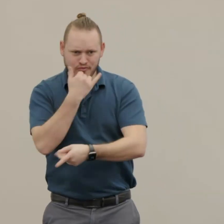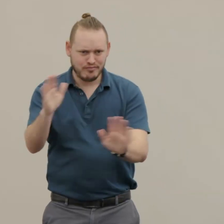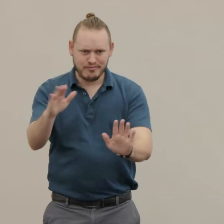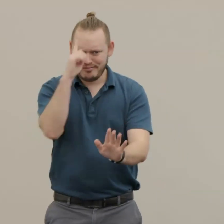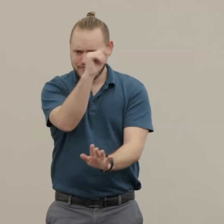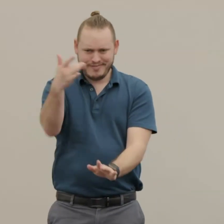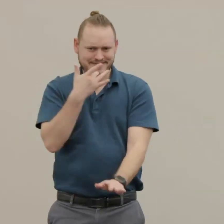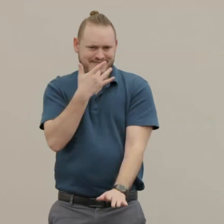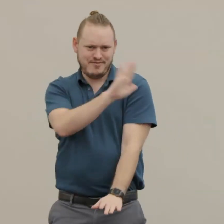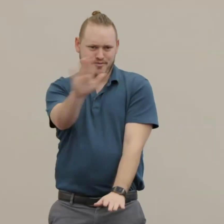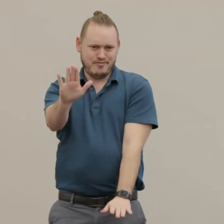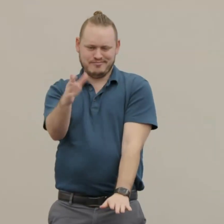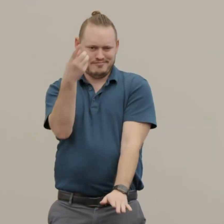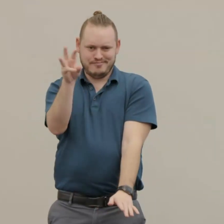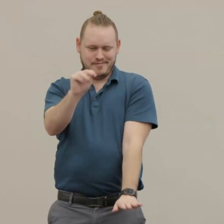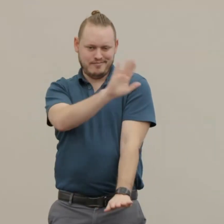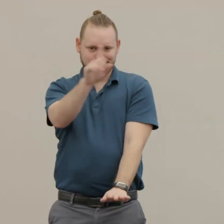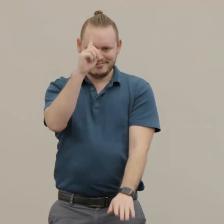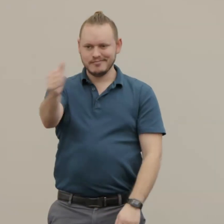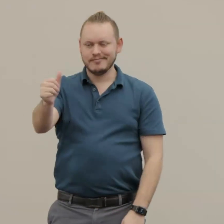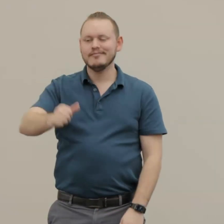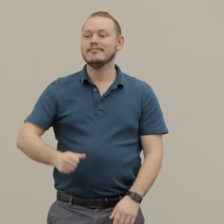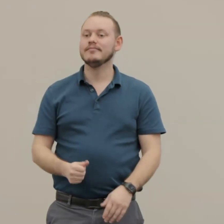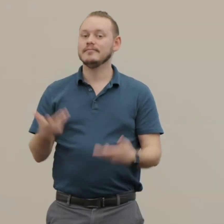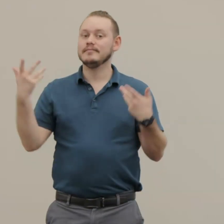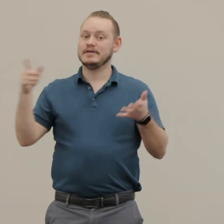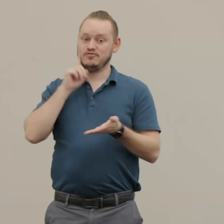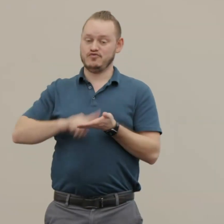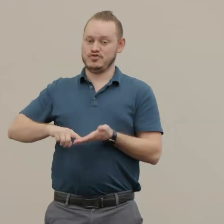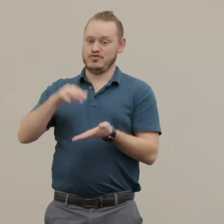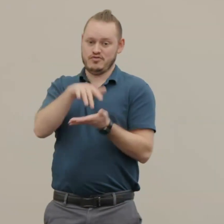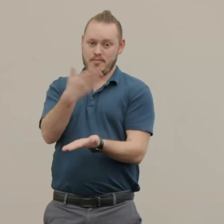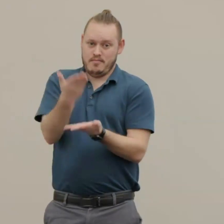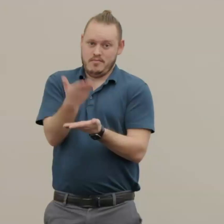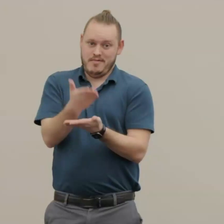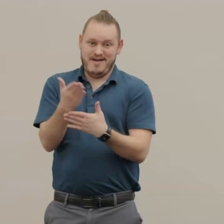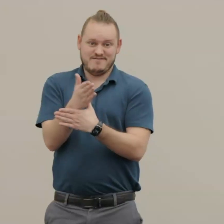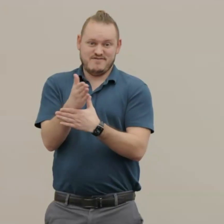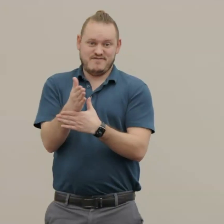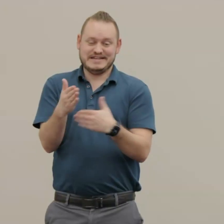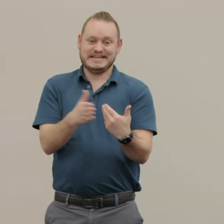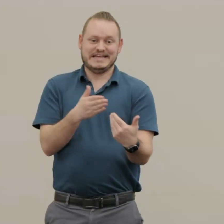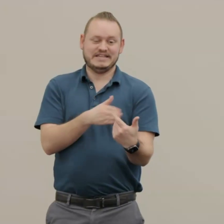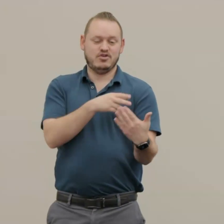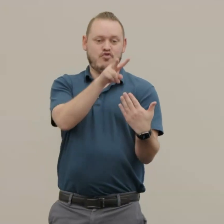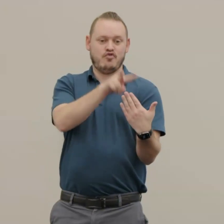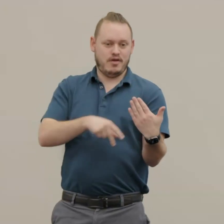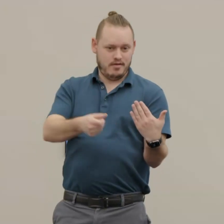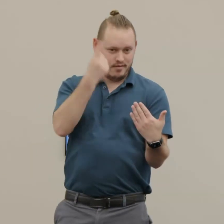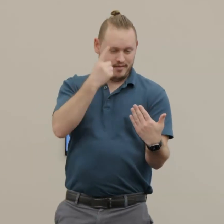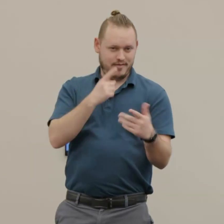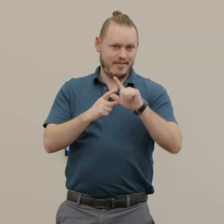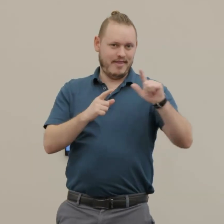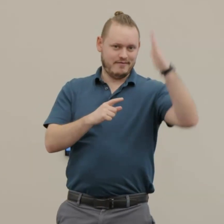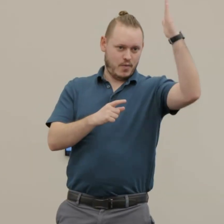can like whatever you like. But studies show, on average, there's easier readability with left